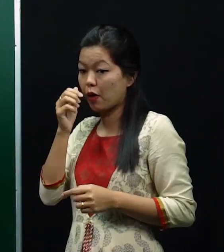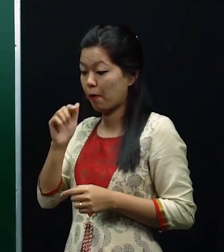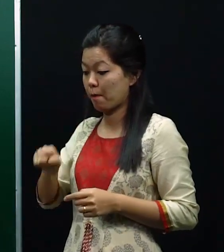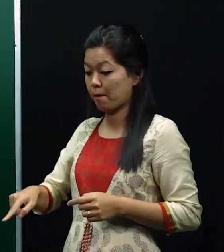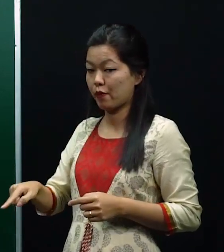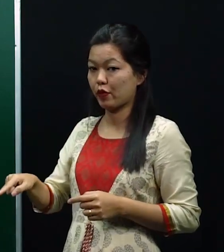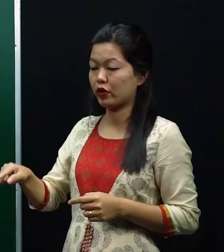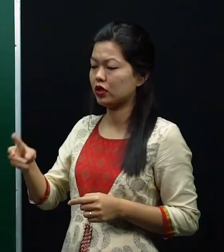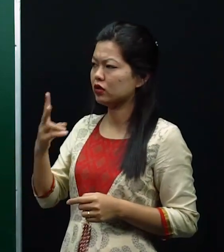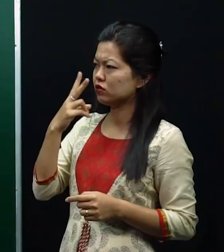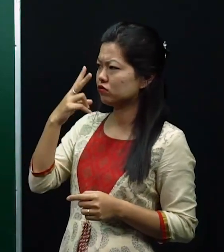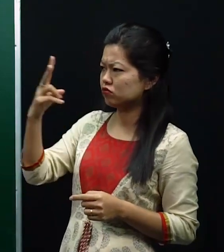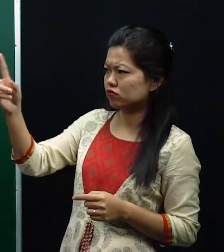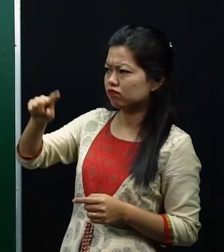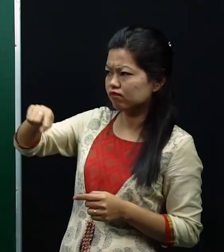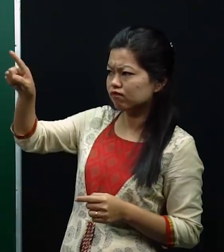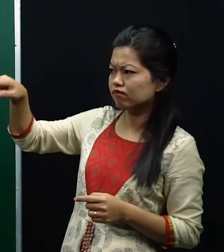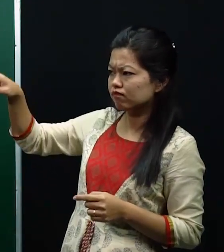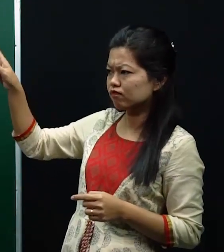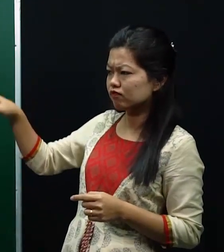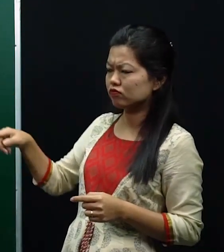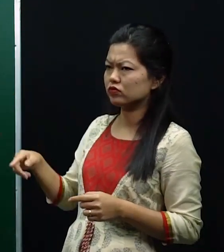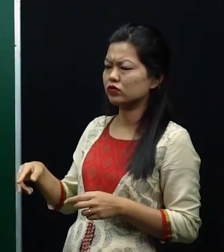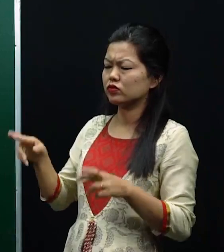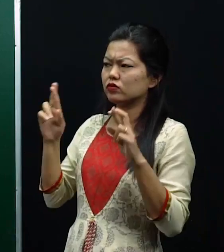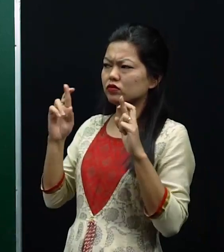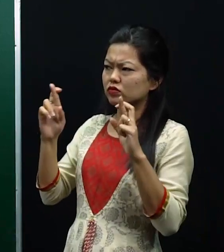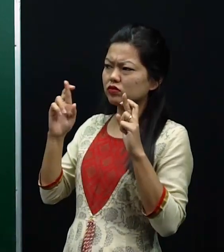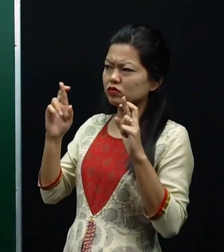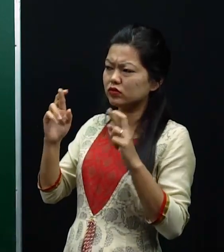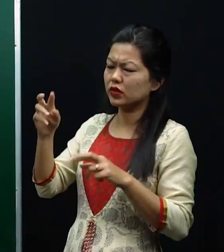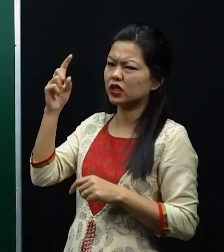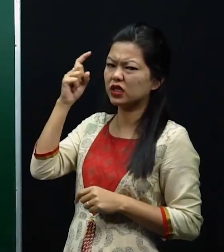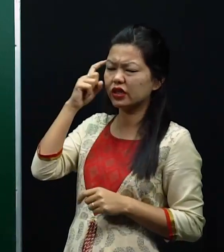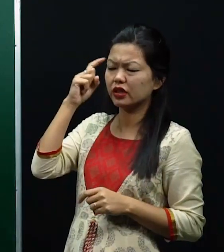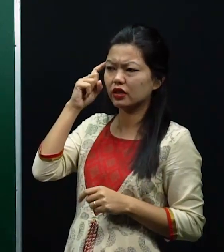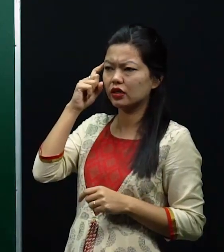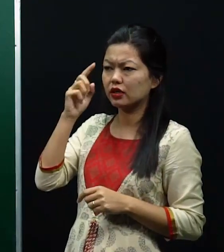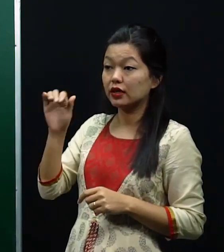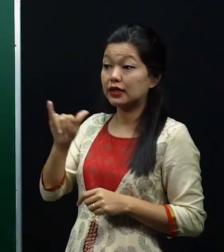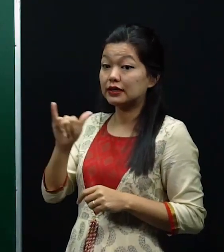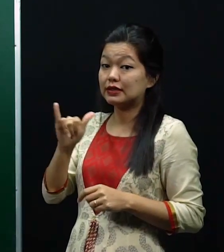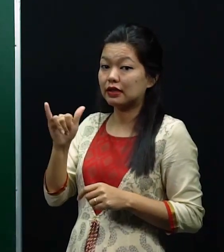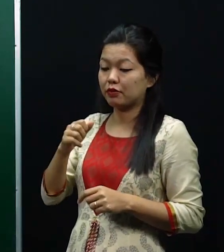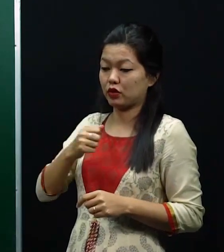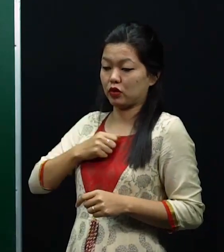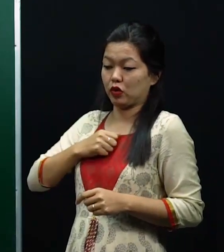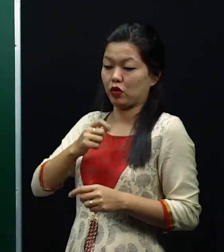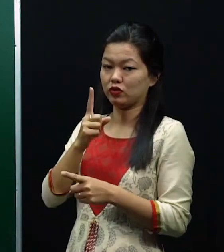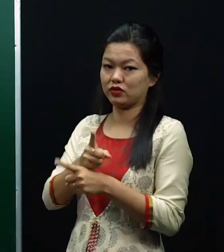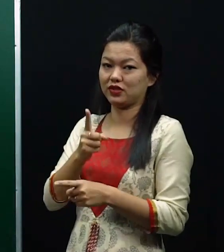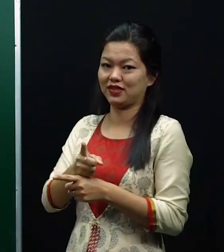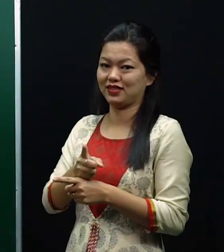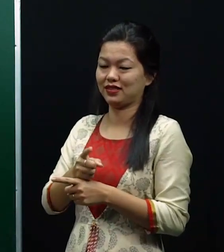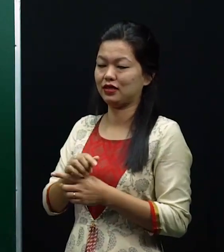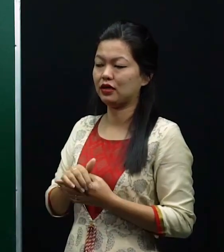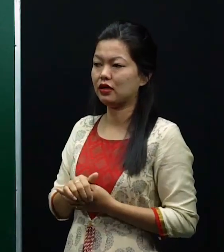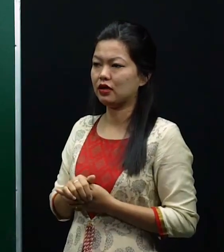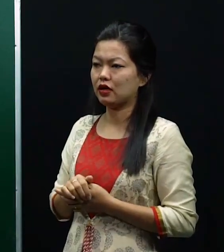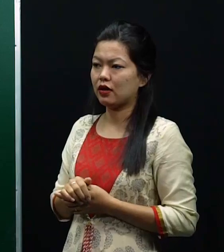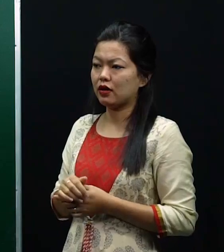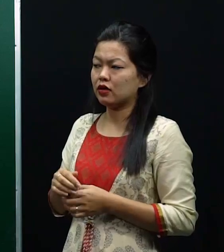was on the great wall of the mountain. This happened, and so he continued expecting. Every evening, he would